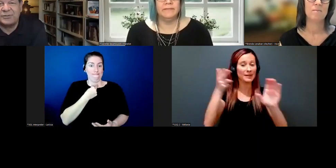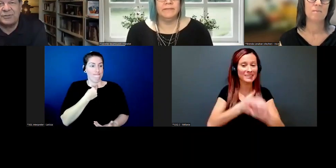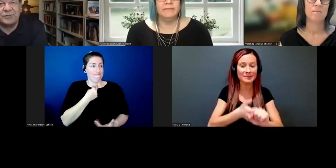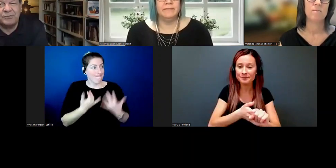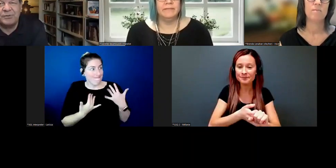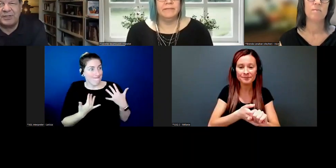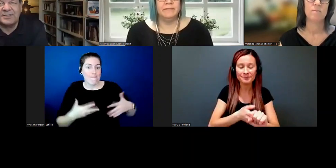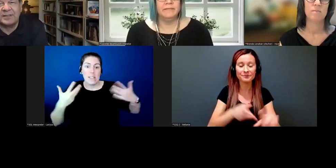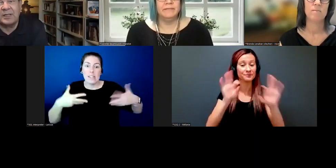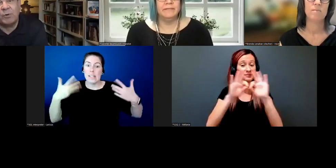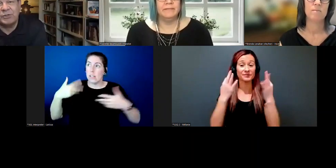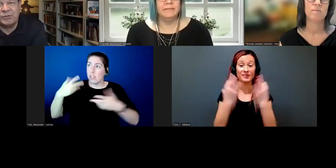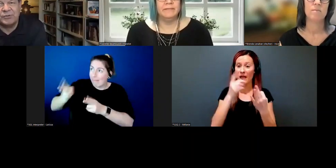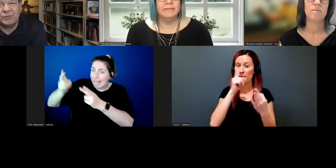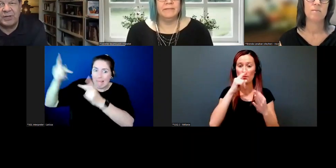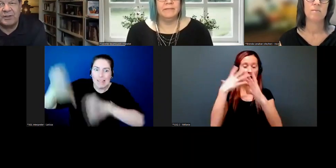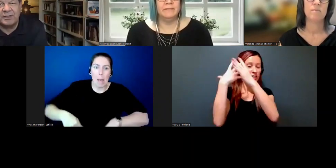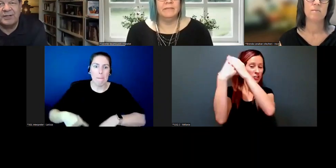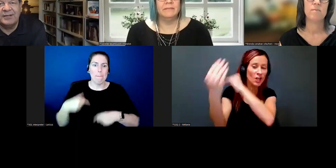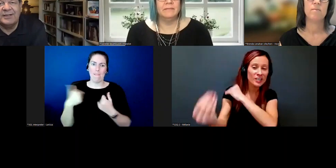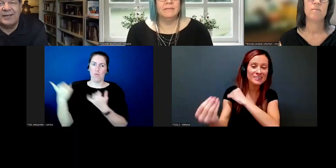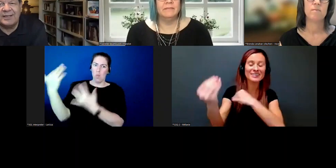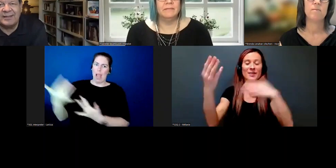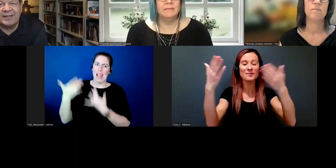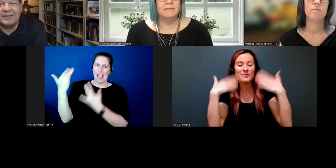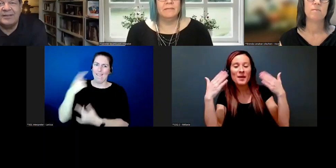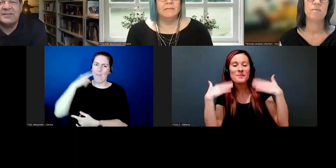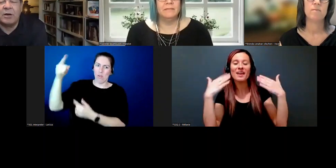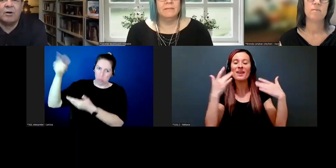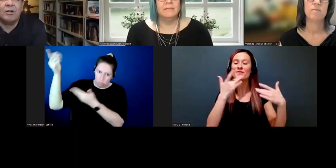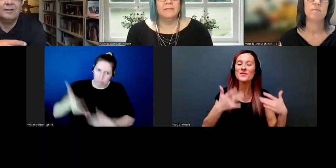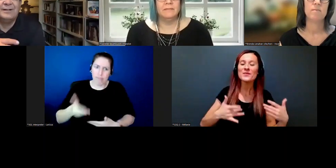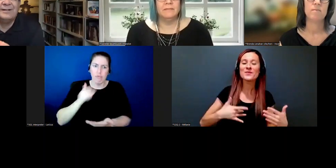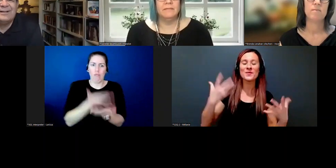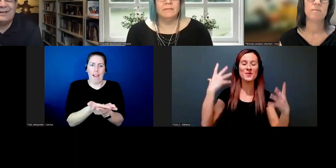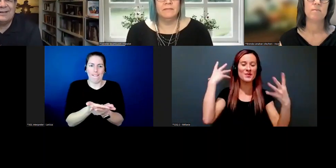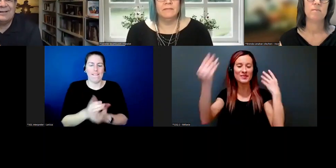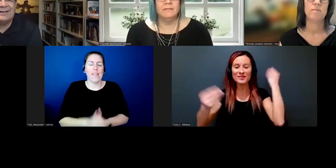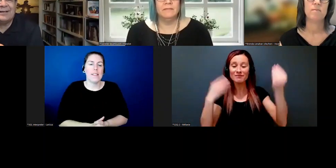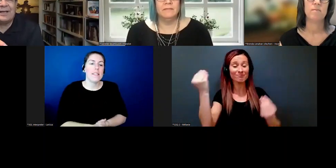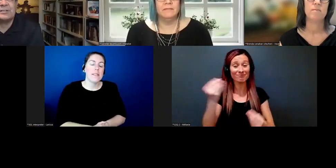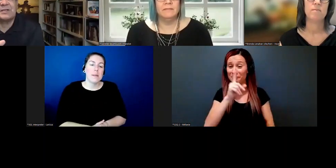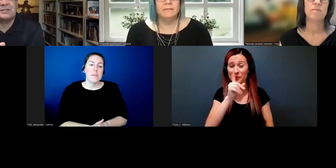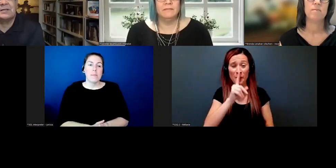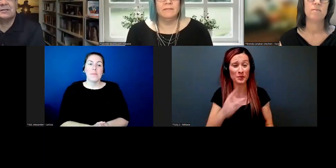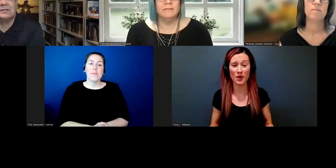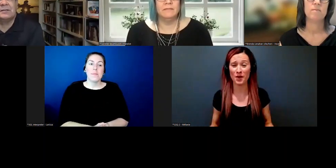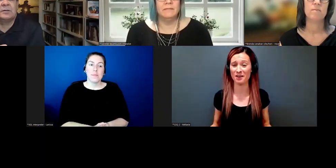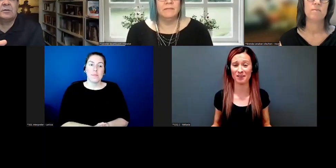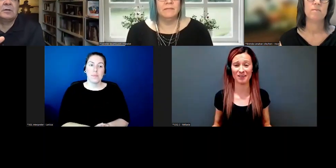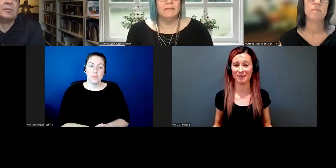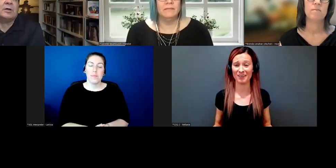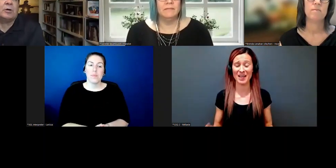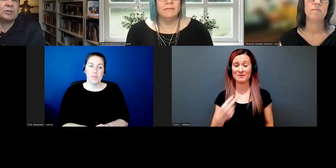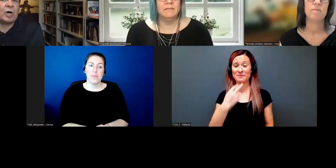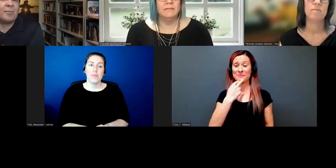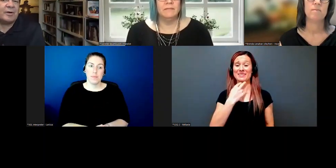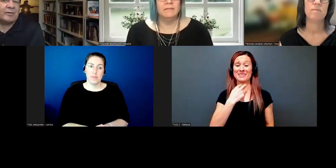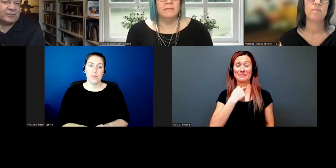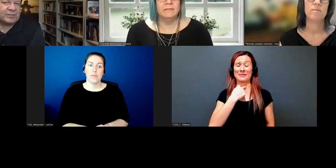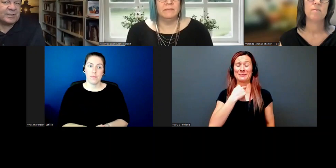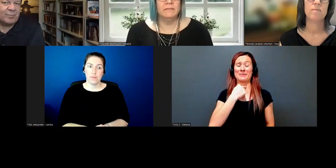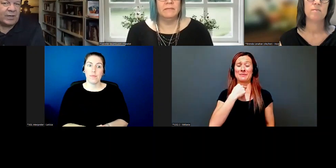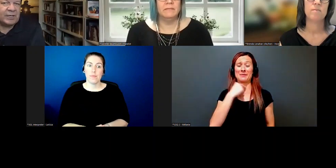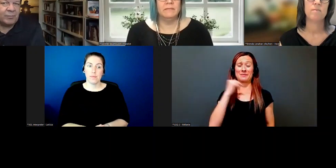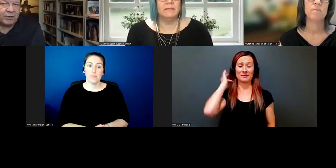out to do things that they want to do together, and that these are all aspects that come on top